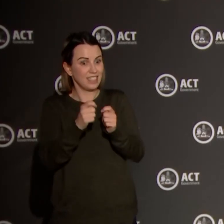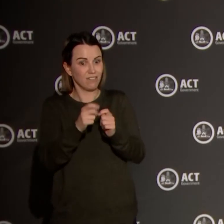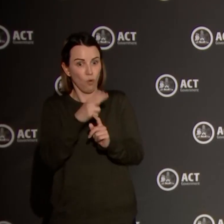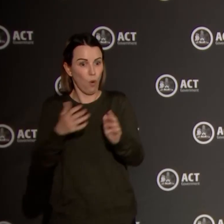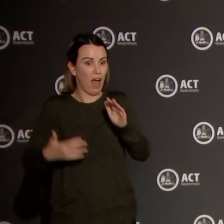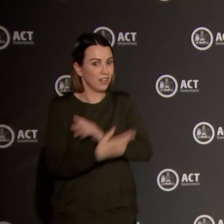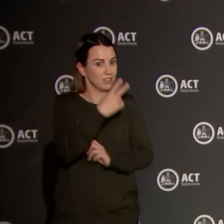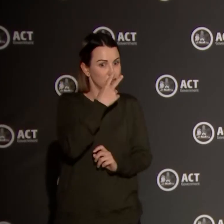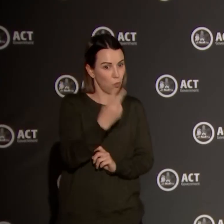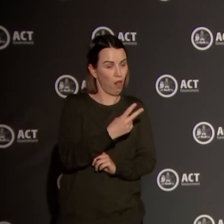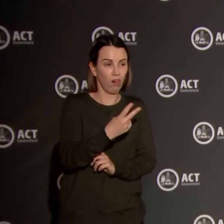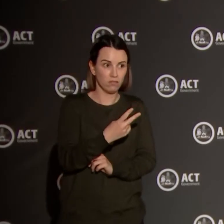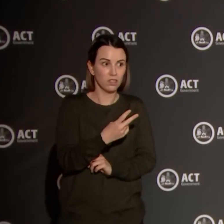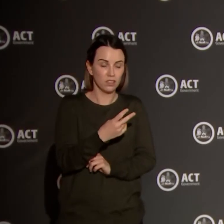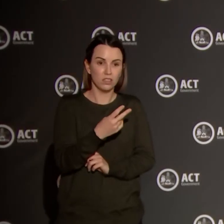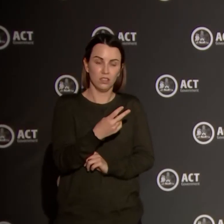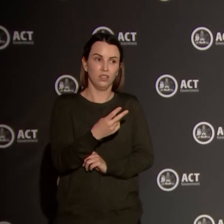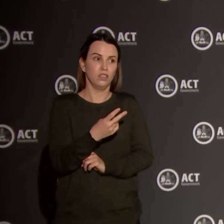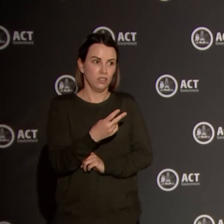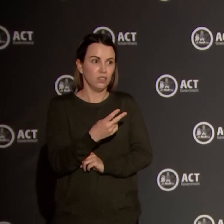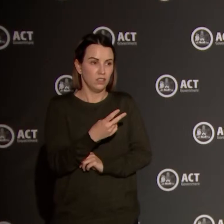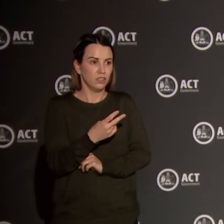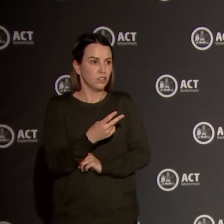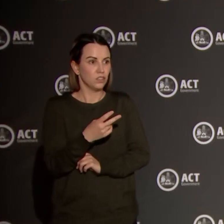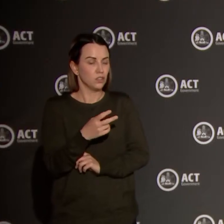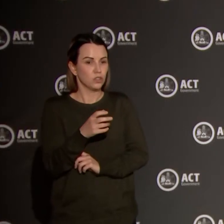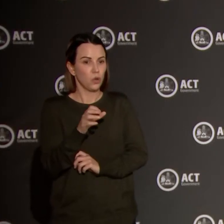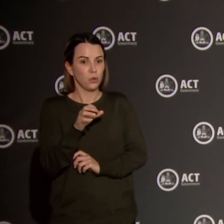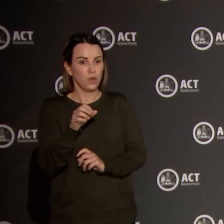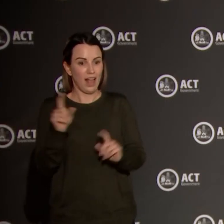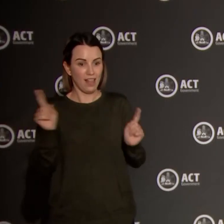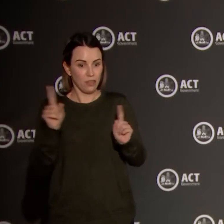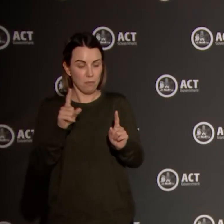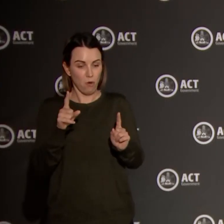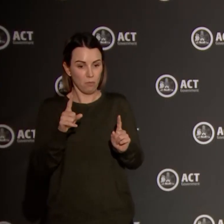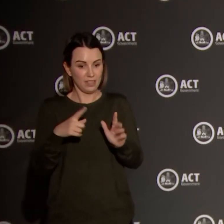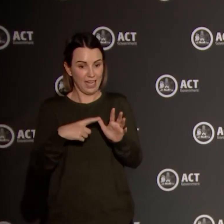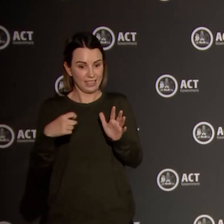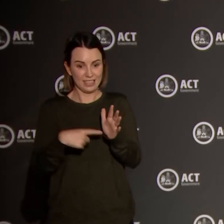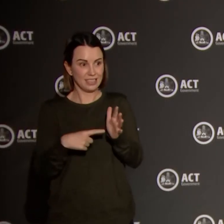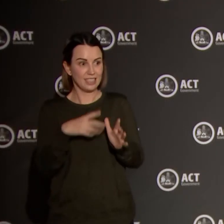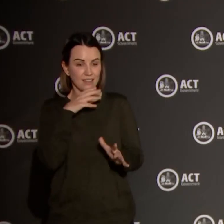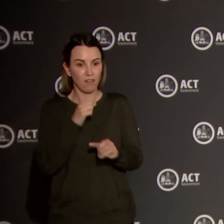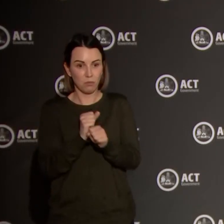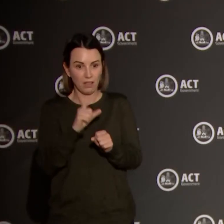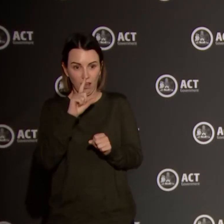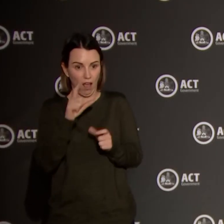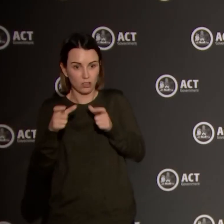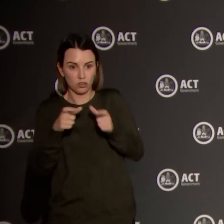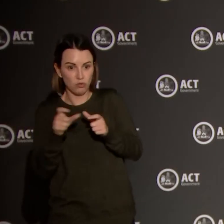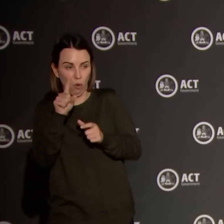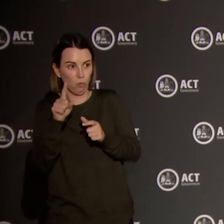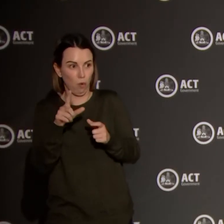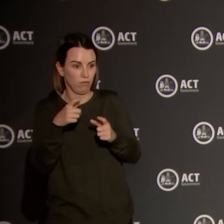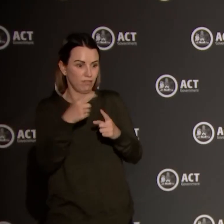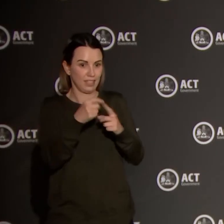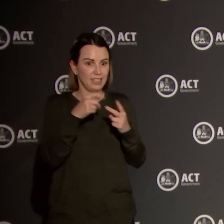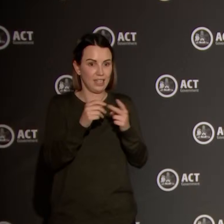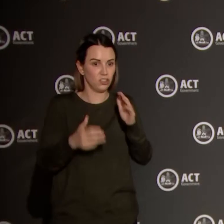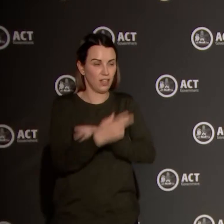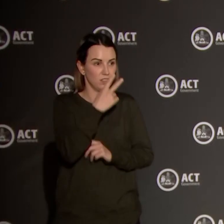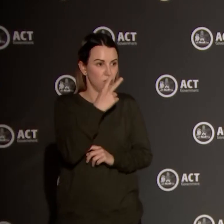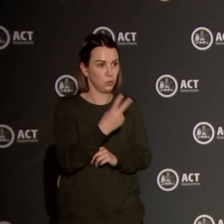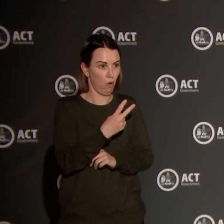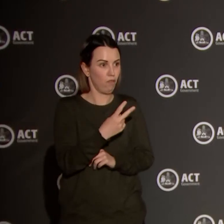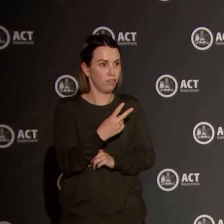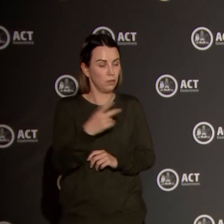12? Yeah, so that's really obviously not something that's in the ACT government's control in any way. But obviously we're